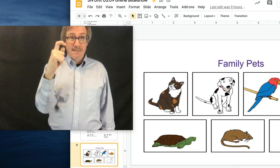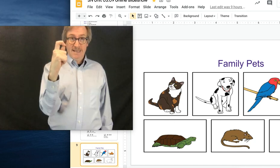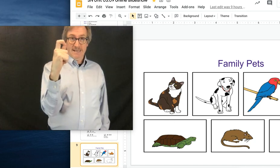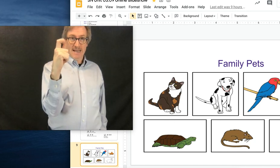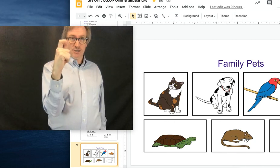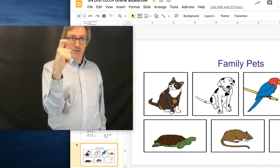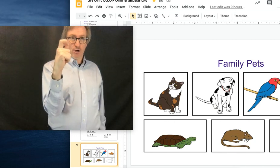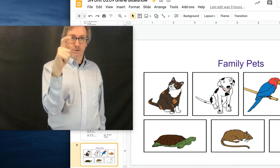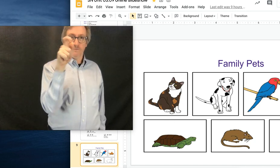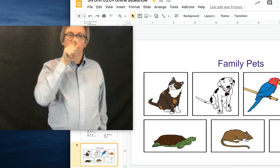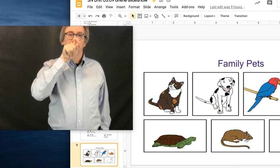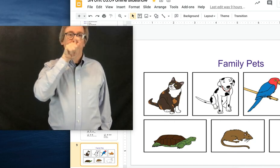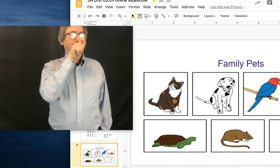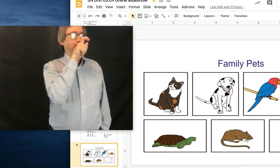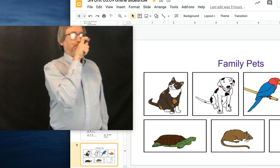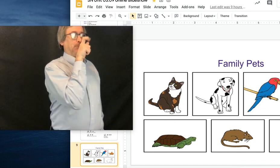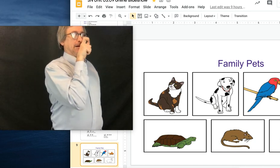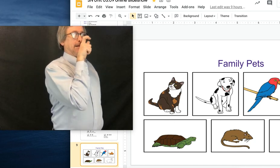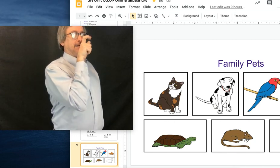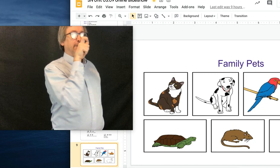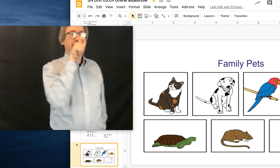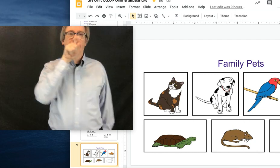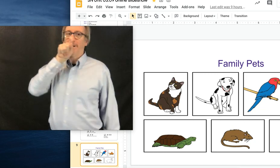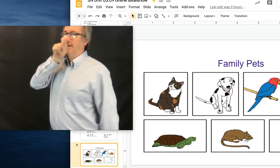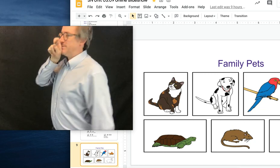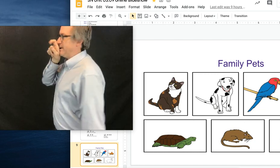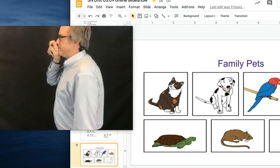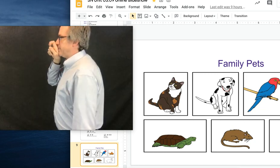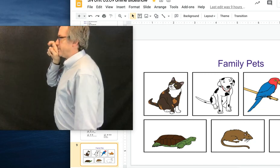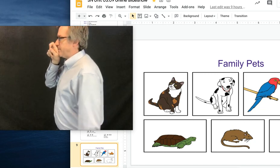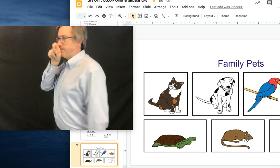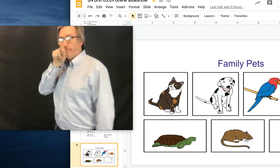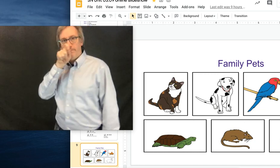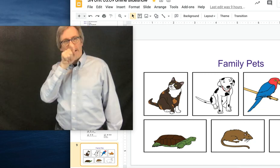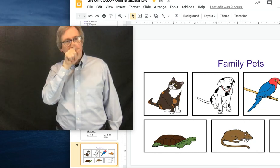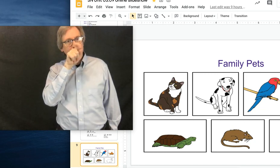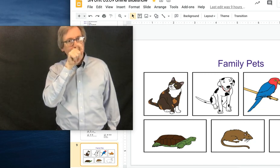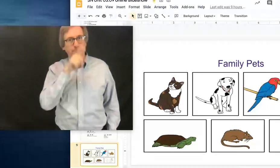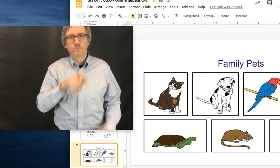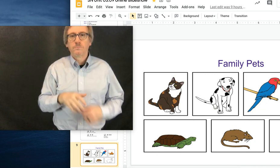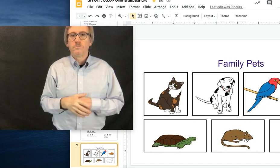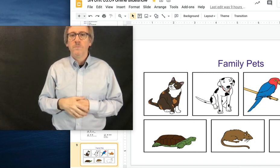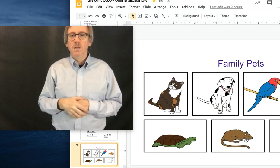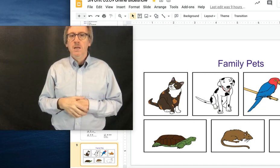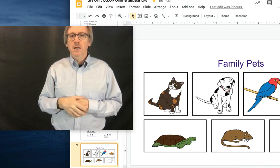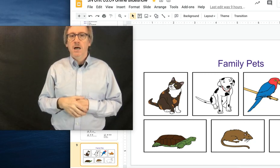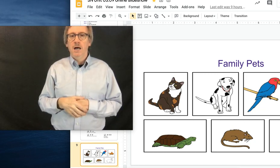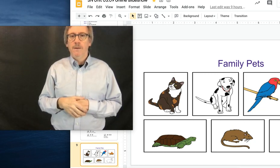Parrot is actually curved, right? Because it looks like a parrot's beak. Parrot.